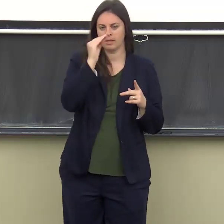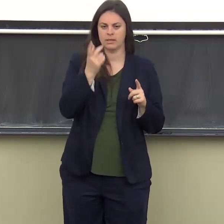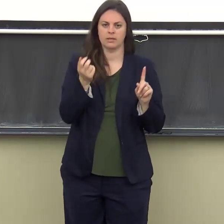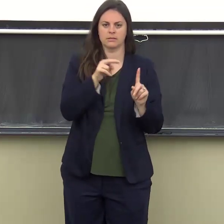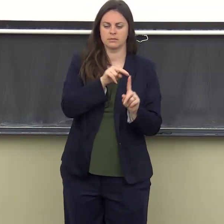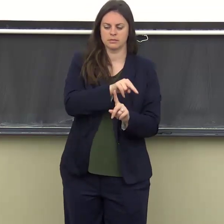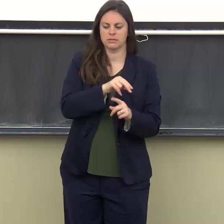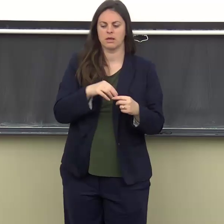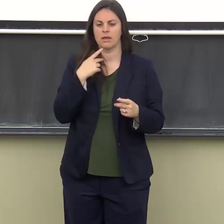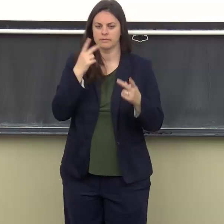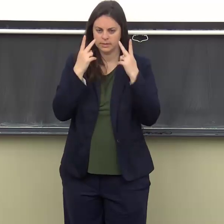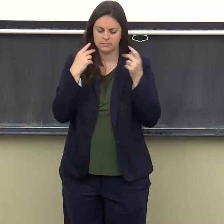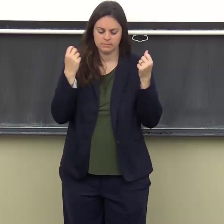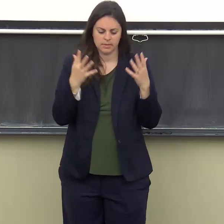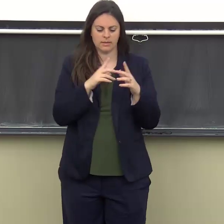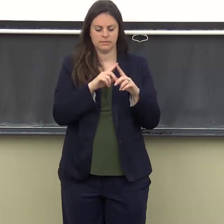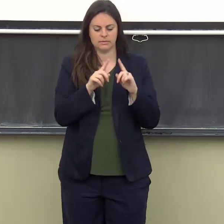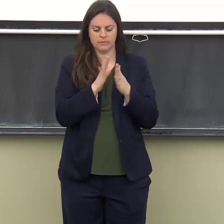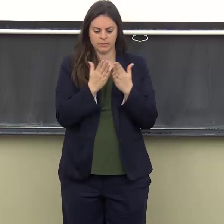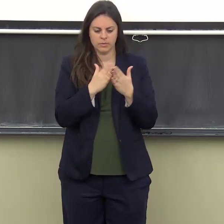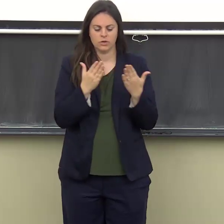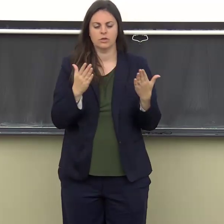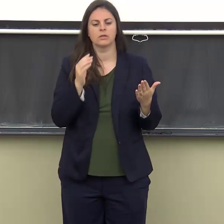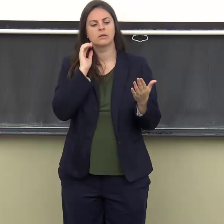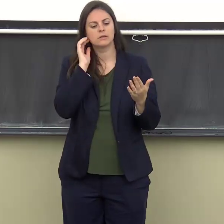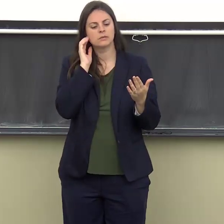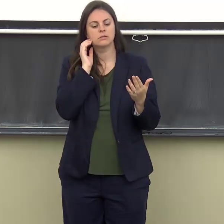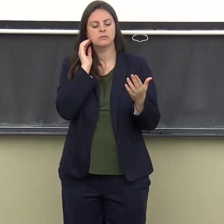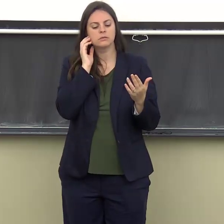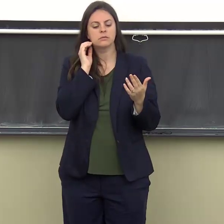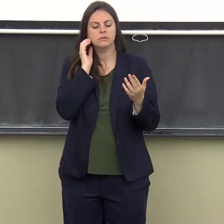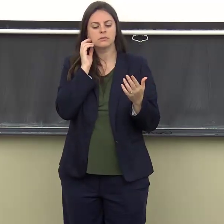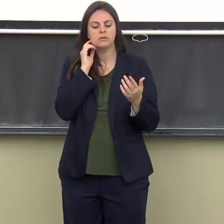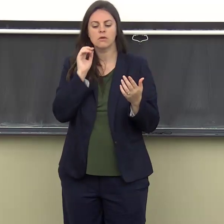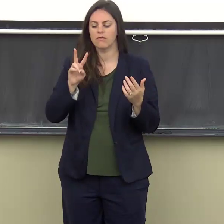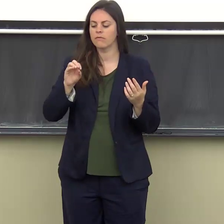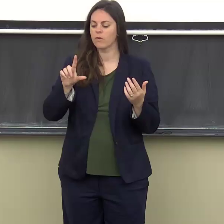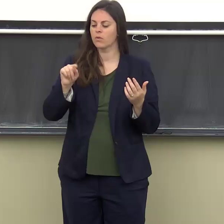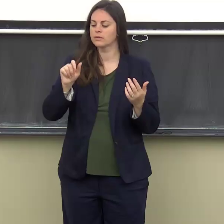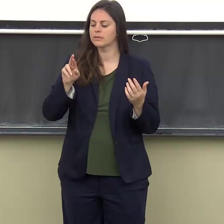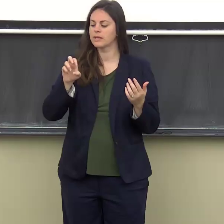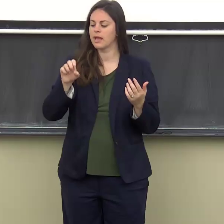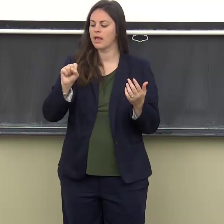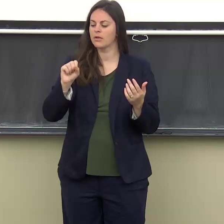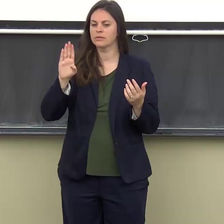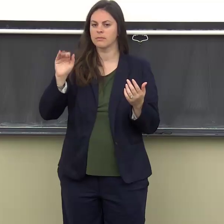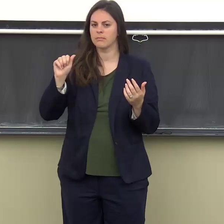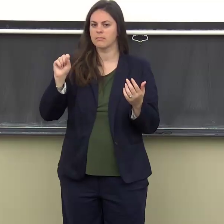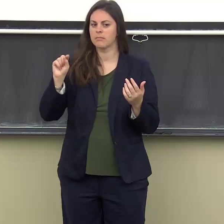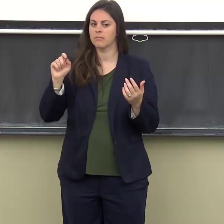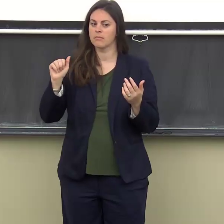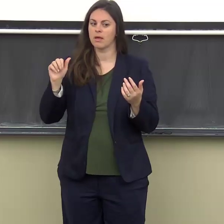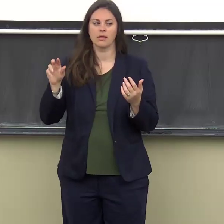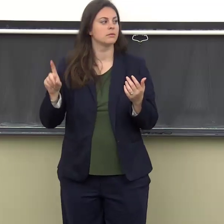Franklin being one. John Ralston Saul wrote a book called Voltaire's Bastards, which really looks at the technocratic problem we live in, which is everything